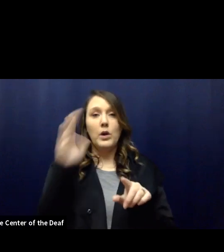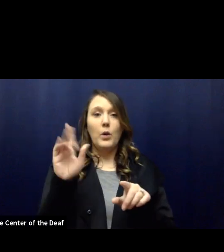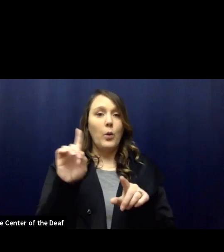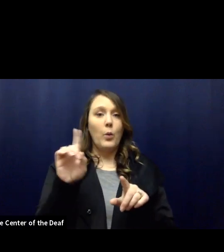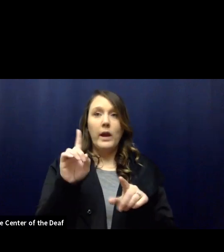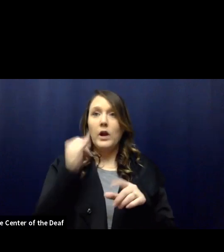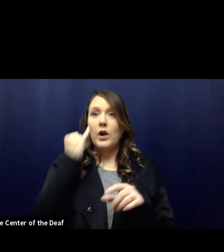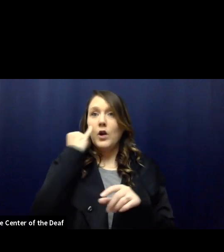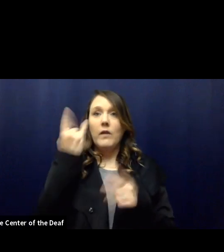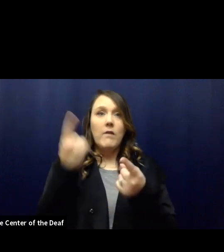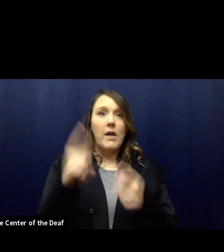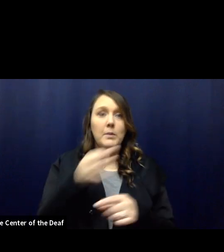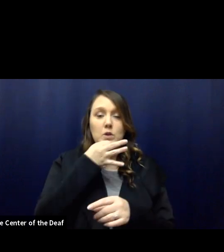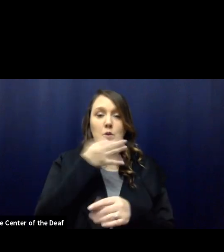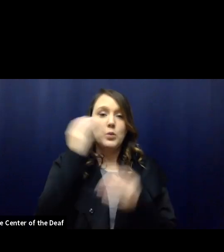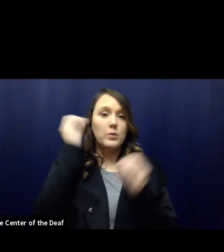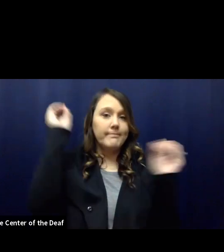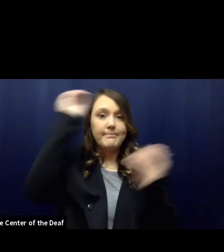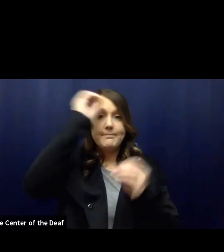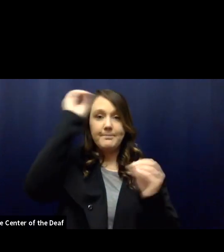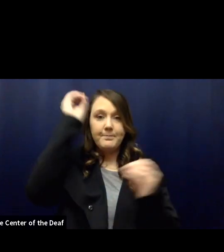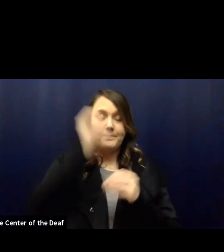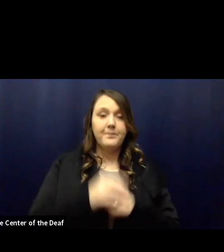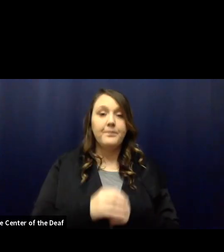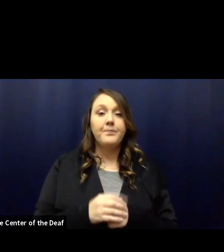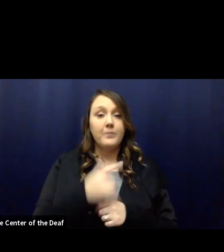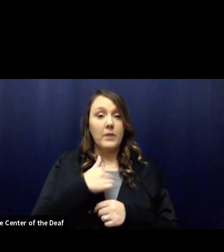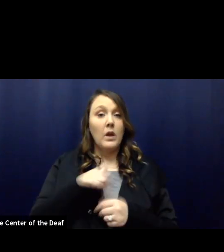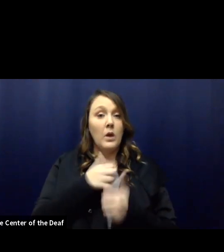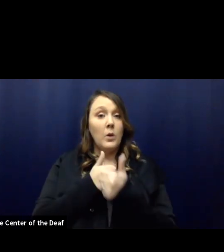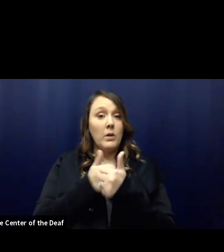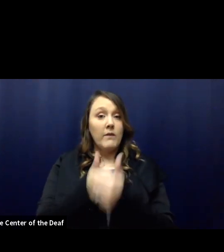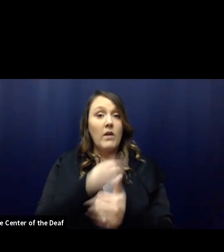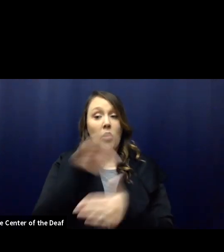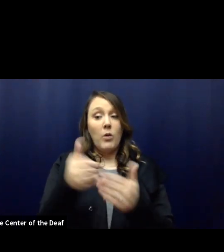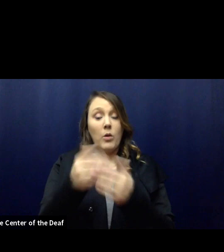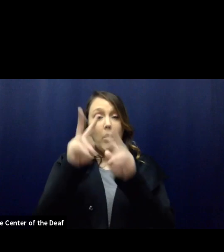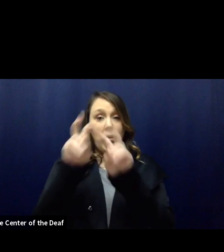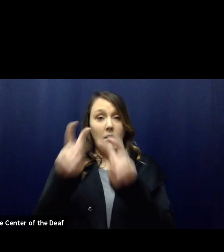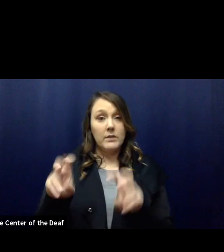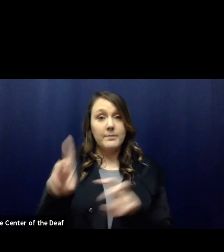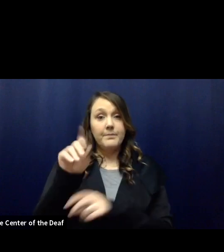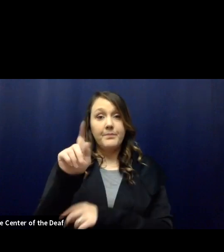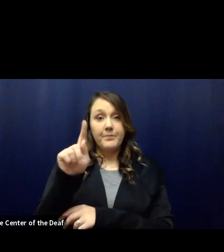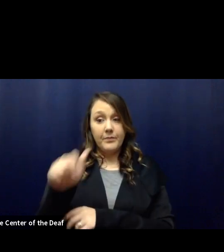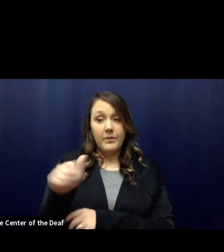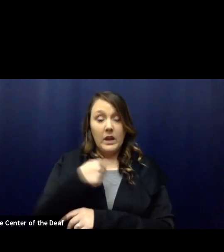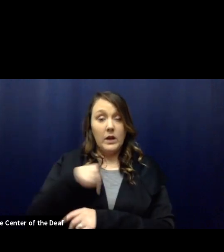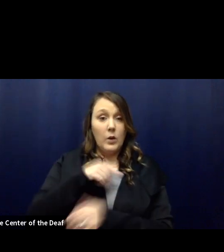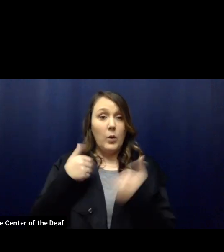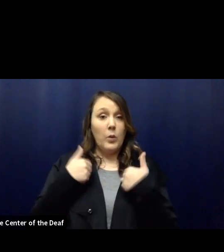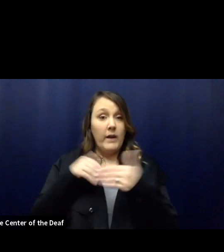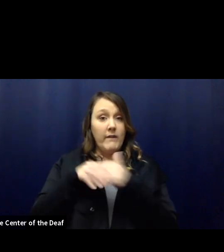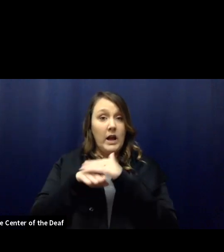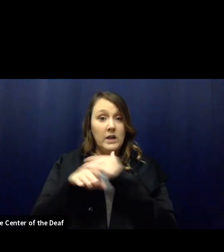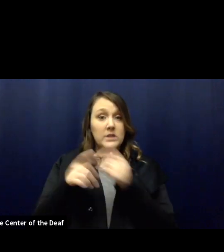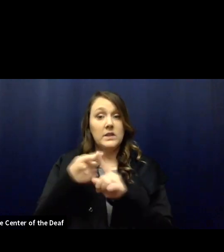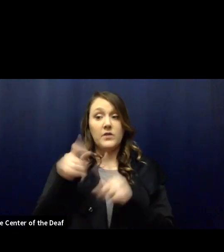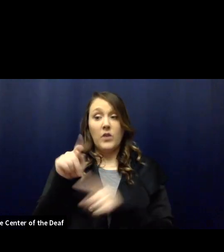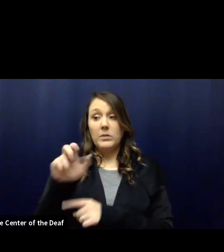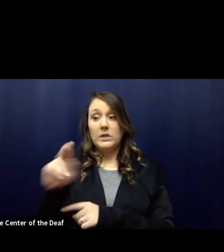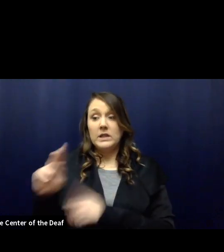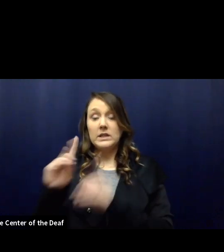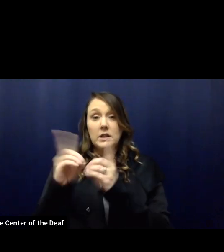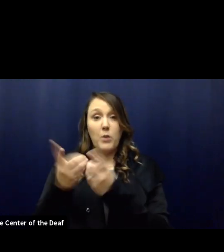the horizon. We continue to follow all the analytics that we have access to from the Tennessee Department of Health, from the Tennessee